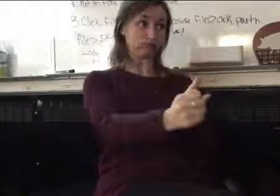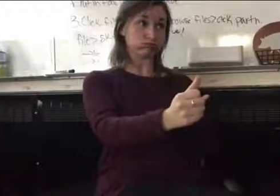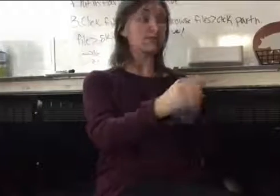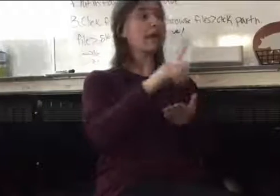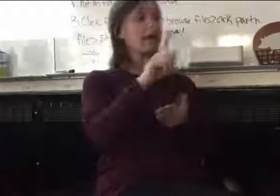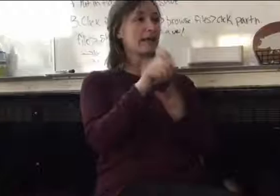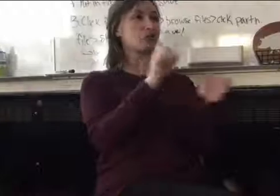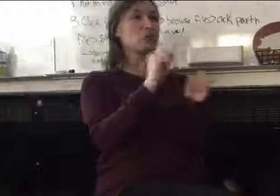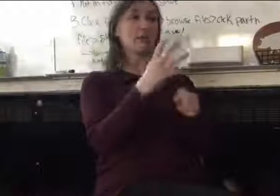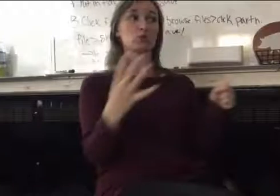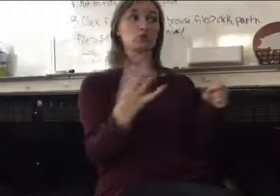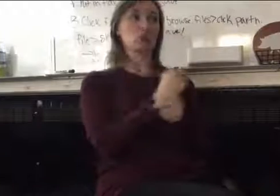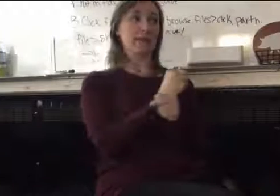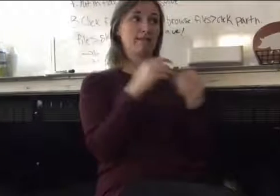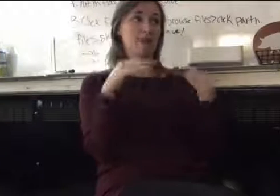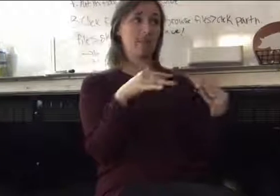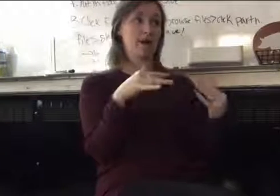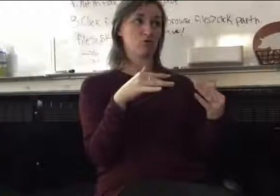to win this battle.